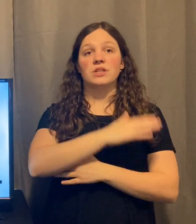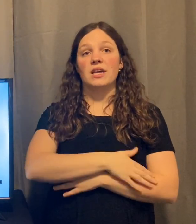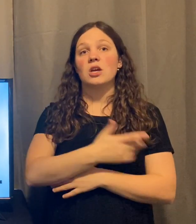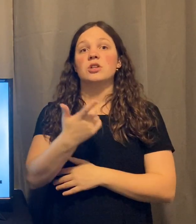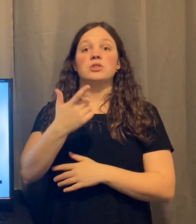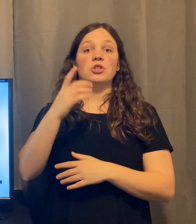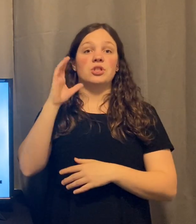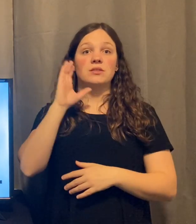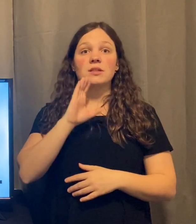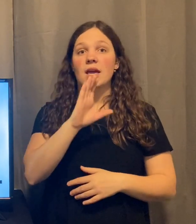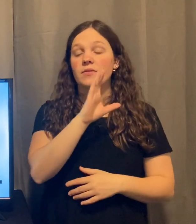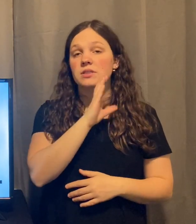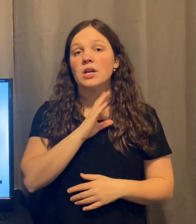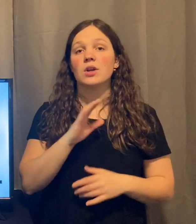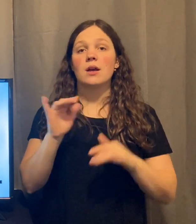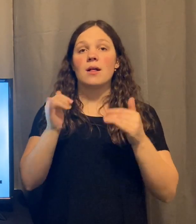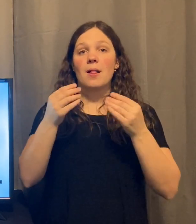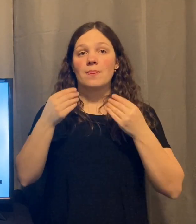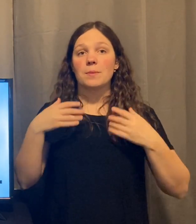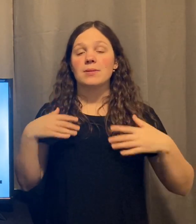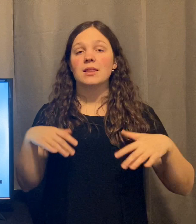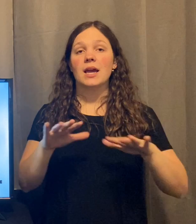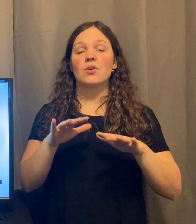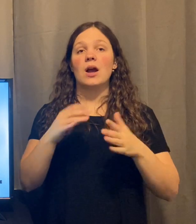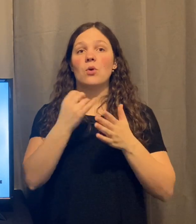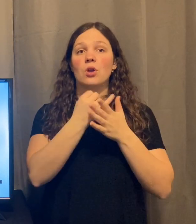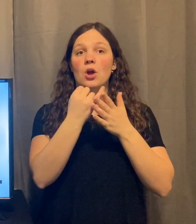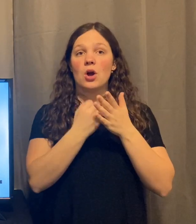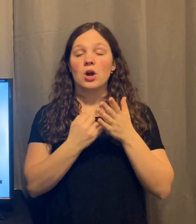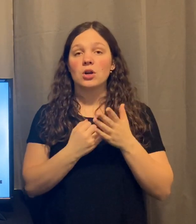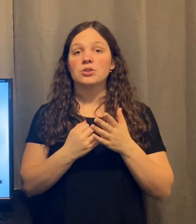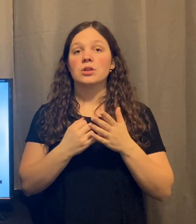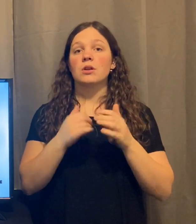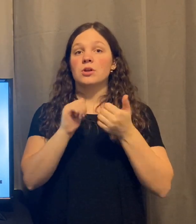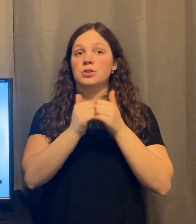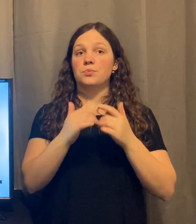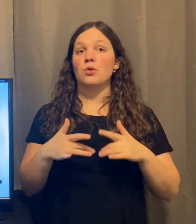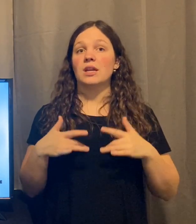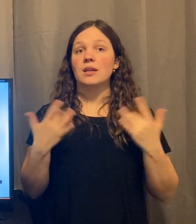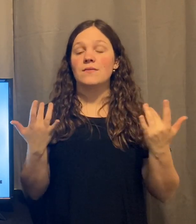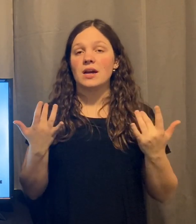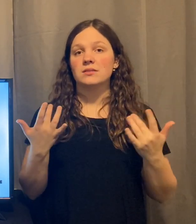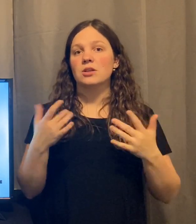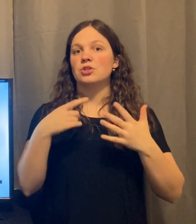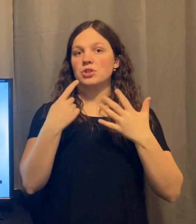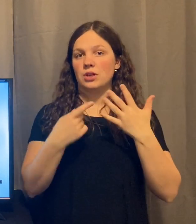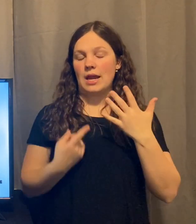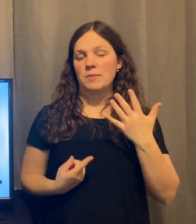day, such as the cafeteria, the playground, art, sporting events, to name a